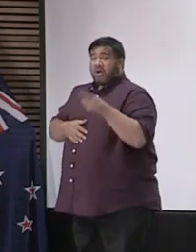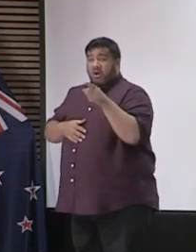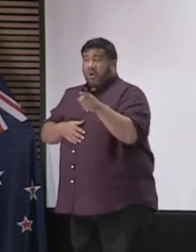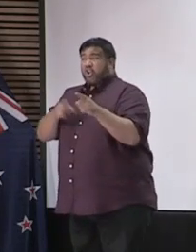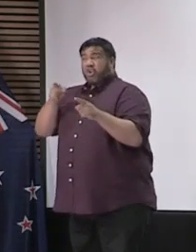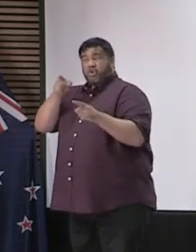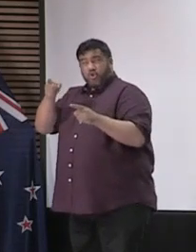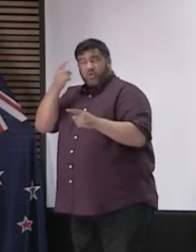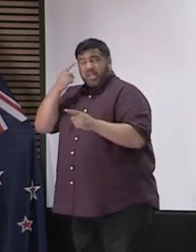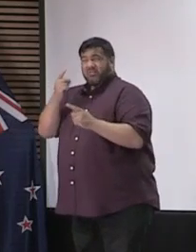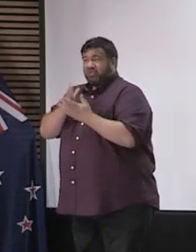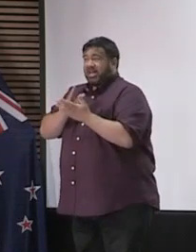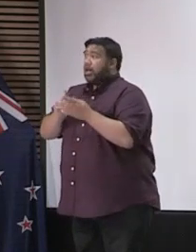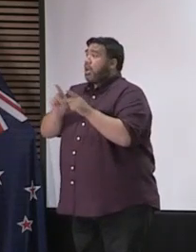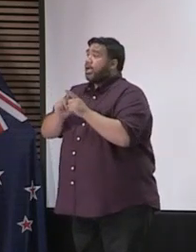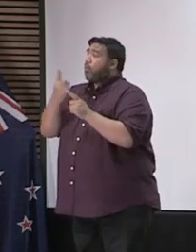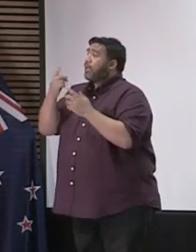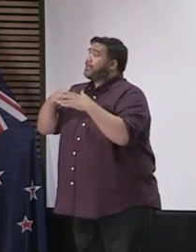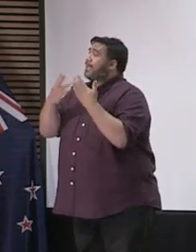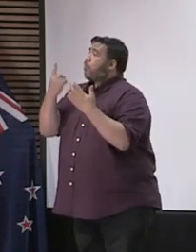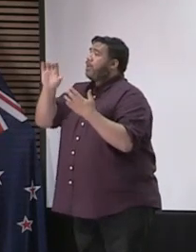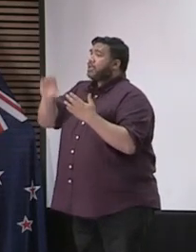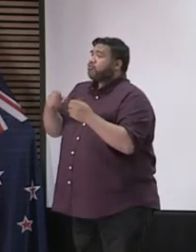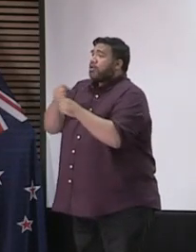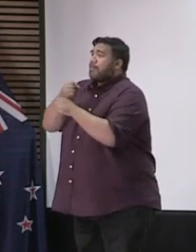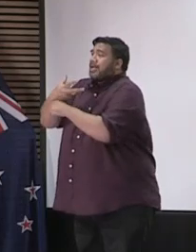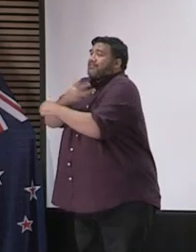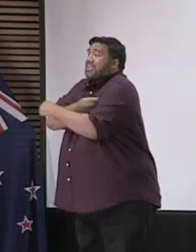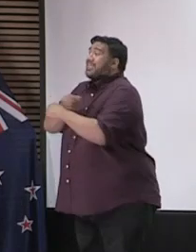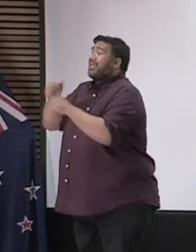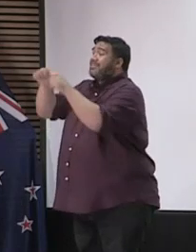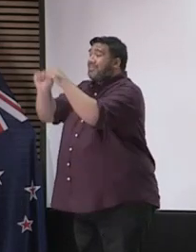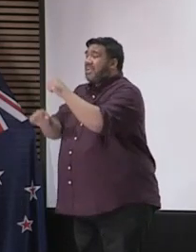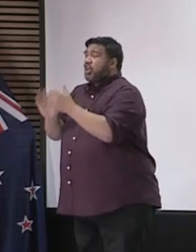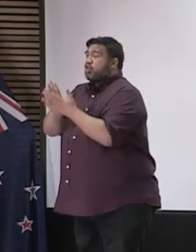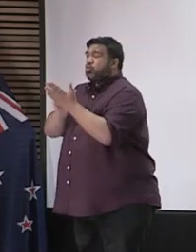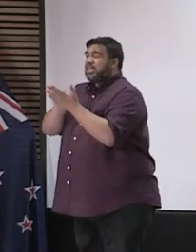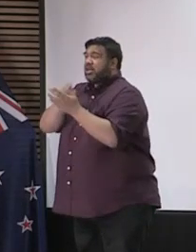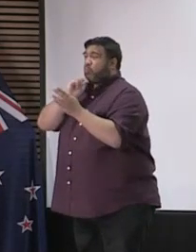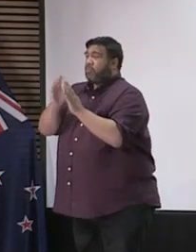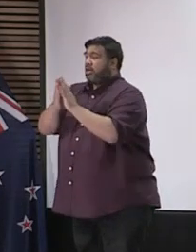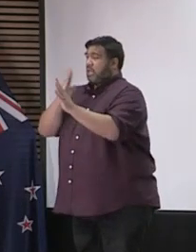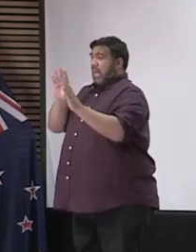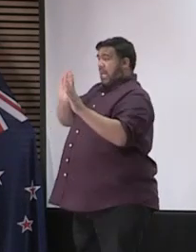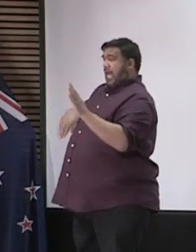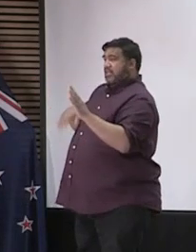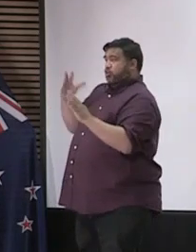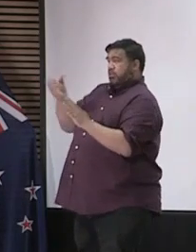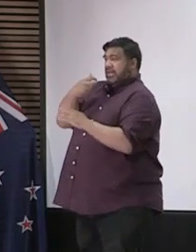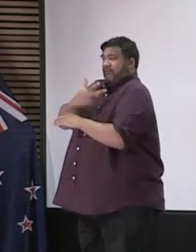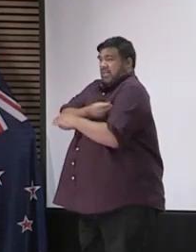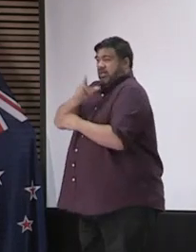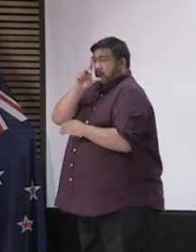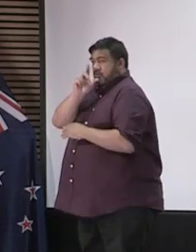vaccines? I'm not concerned about it because we will make sure we're not. And I think there are a couple of ways we can do